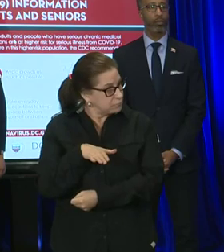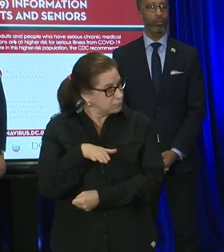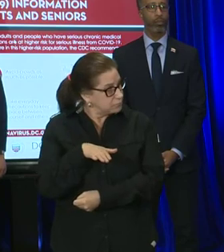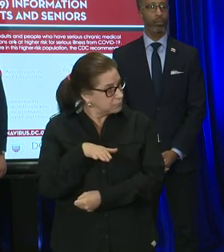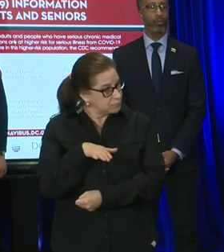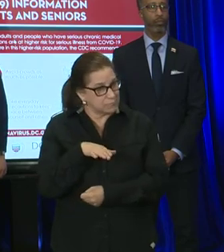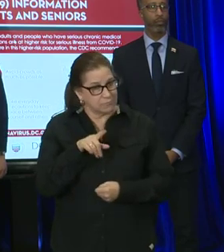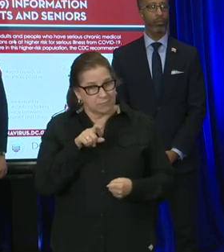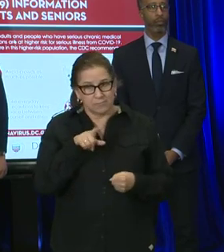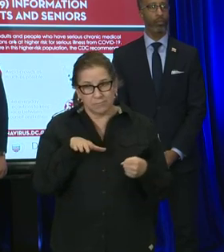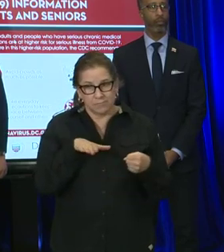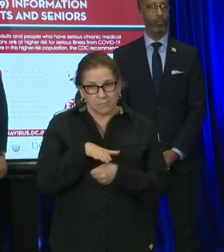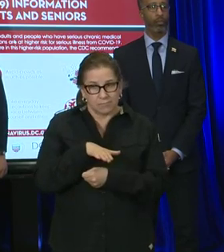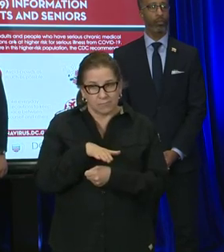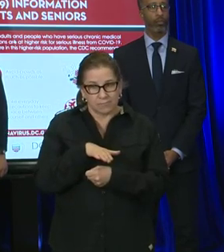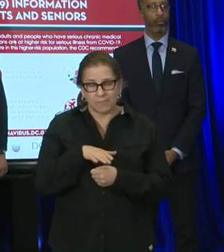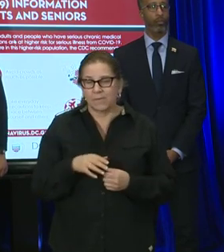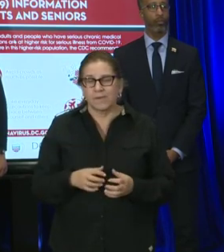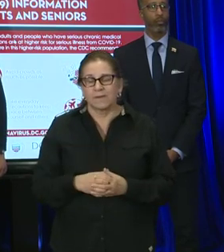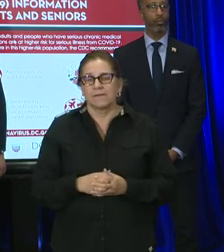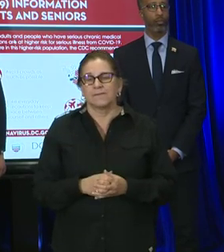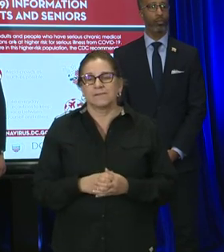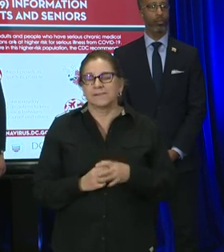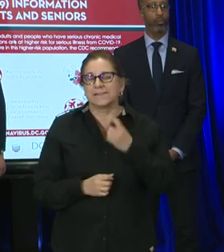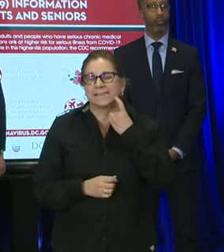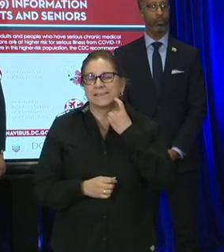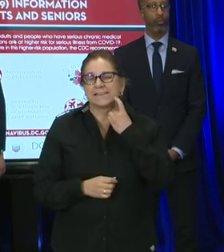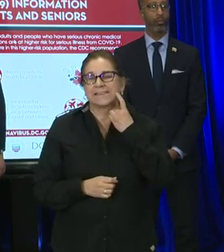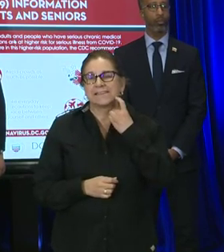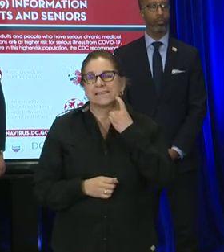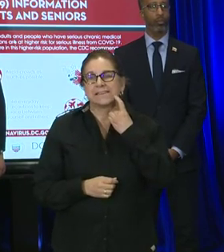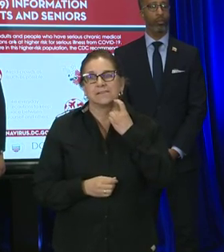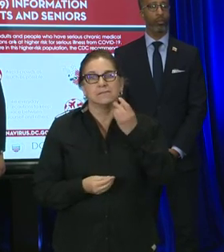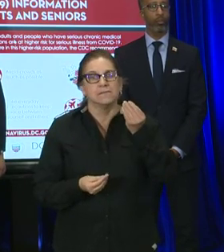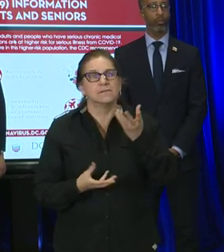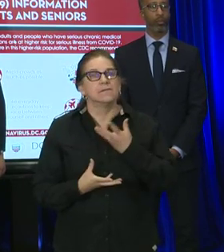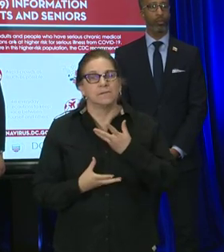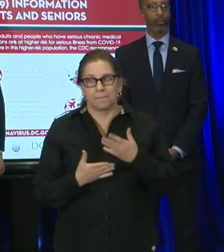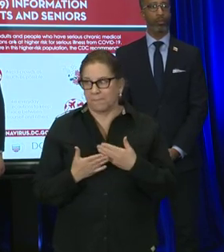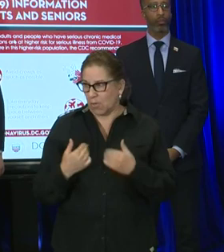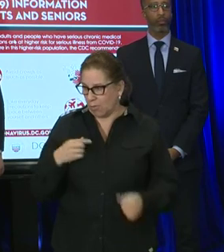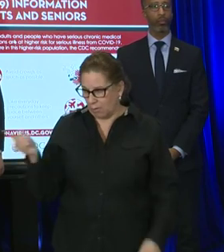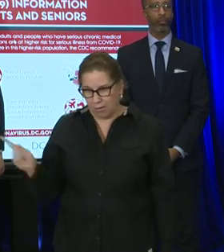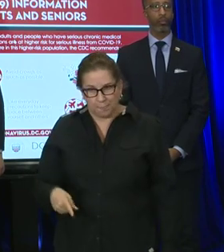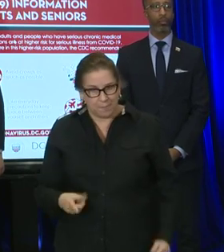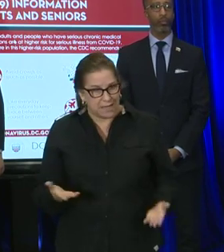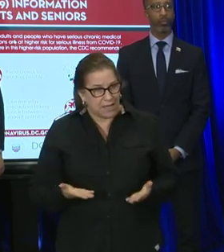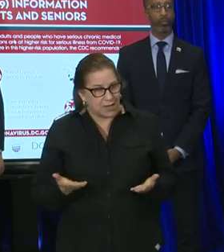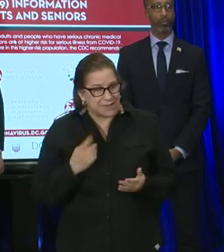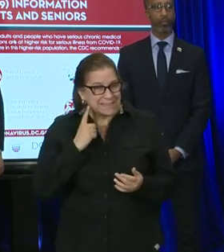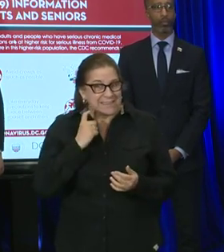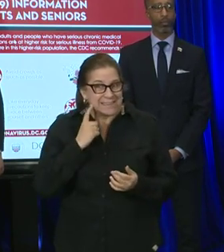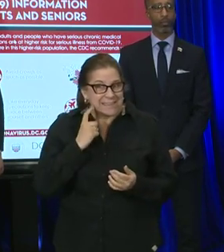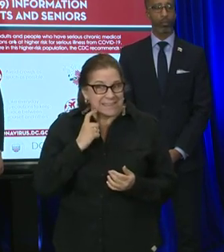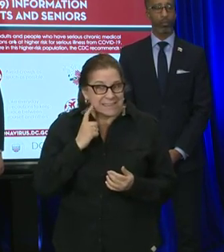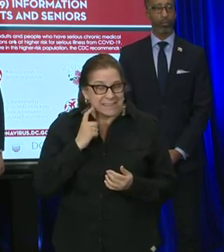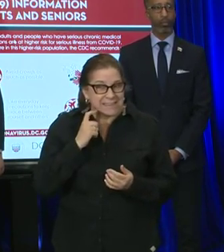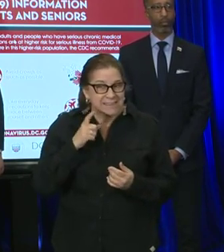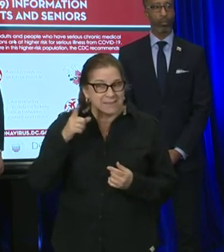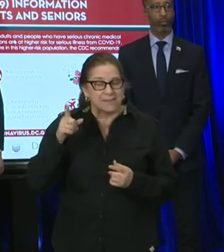Health, we literally got this information confirmed before I walked in today. The Department of Health will consult